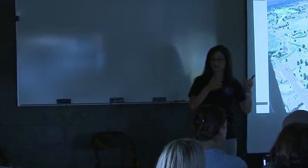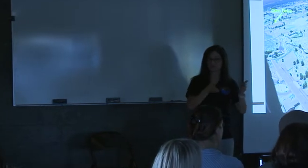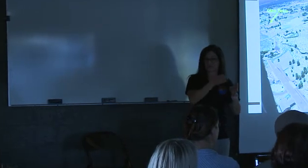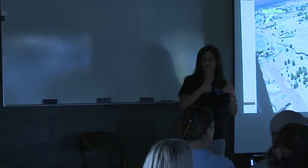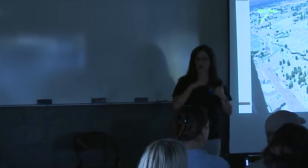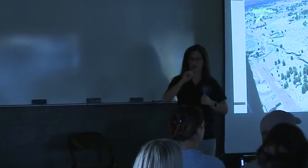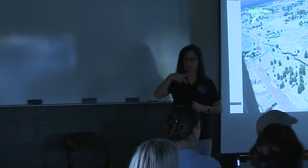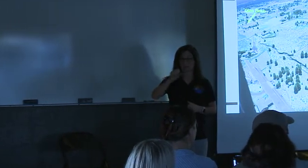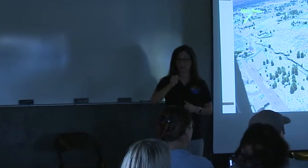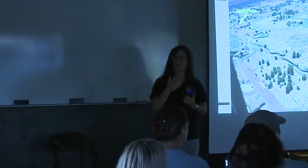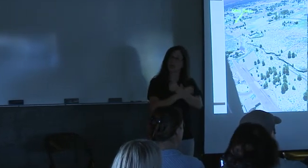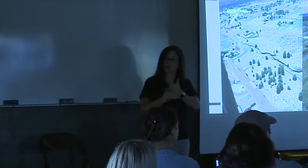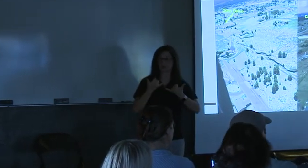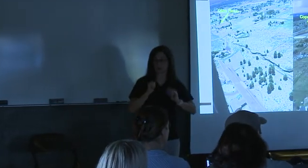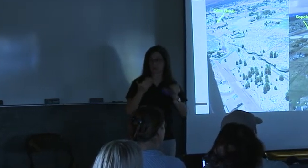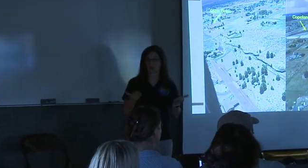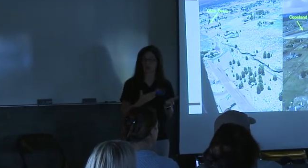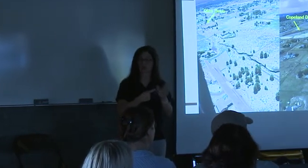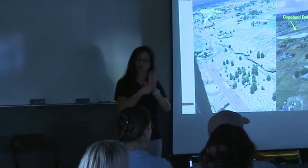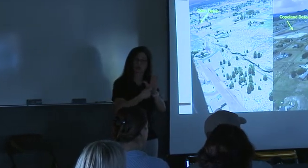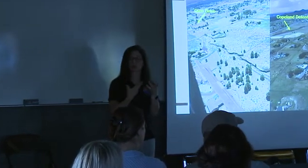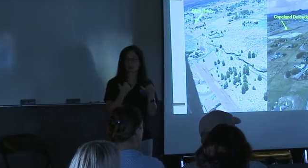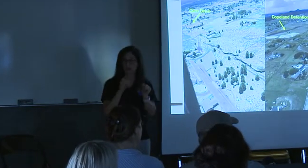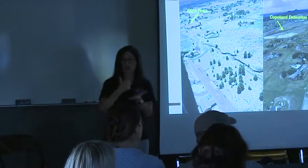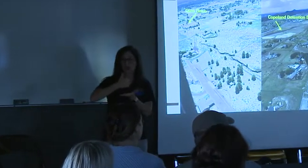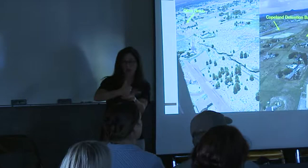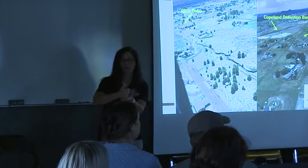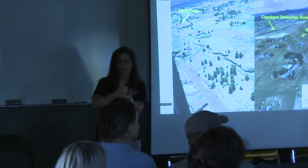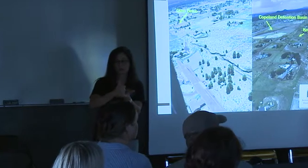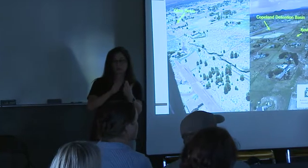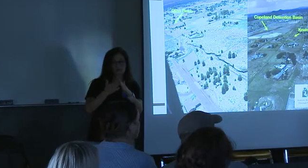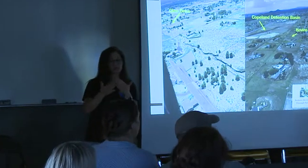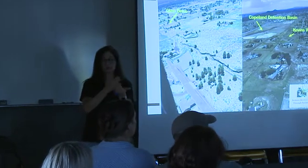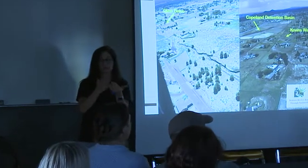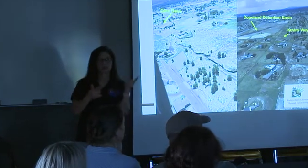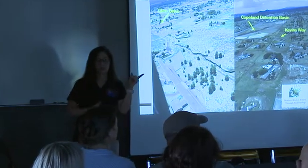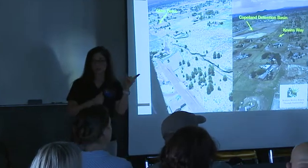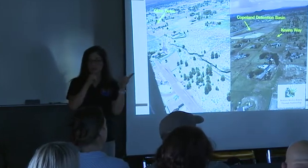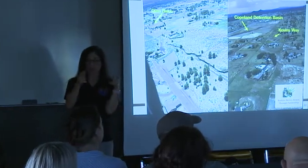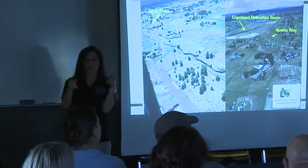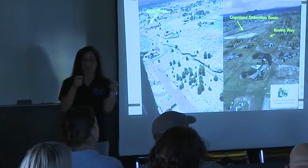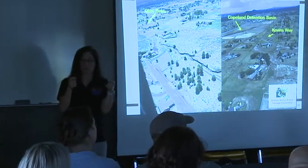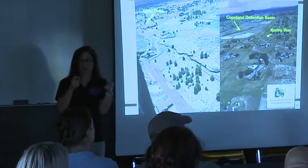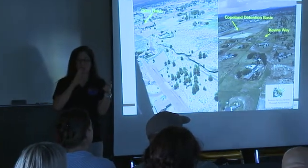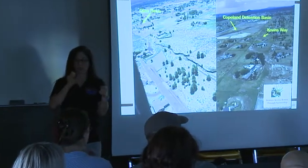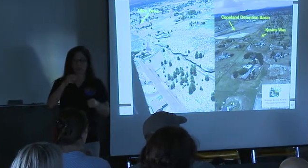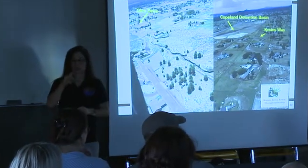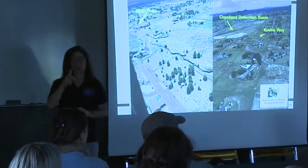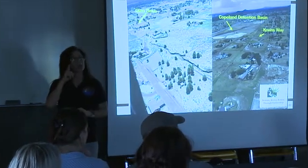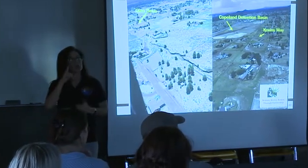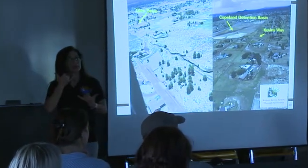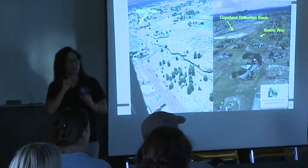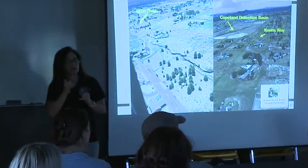And we're still here. The county's still here. And we still want to help the community. And even though this is an unmitigated watershed, I think there's still some